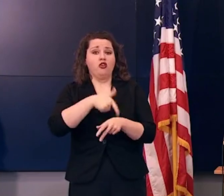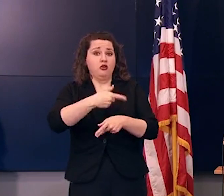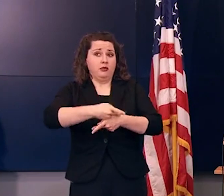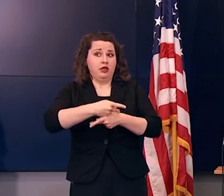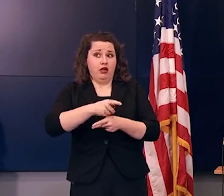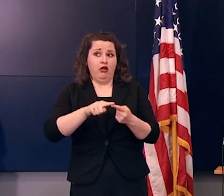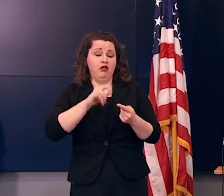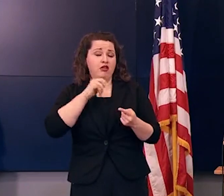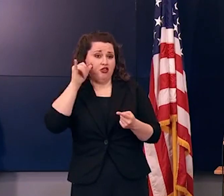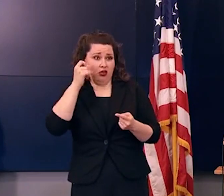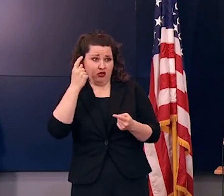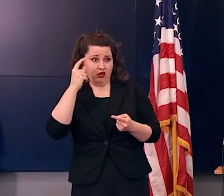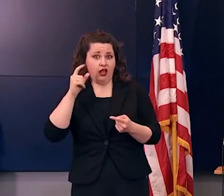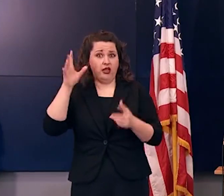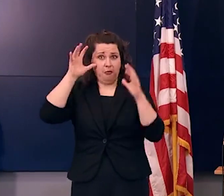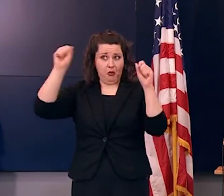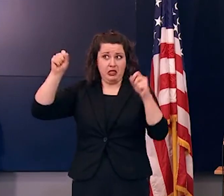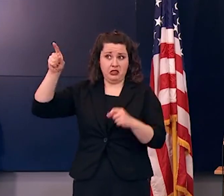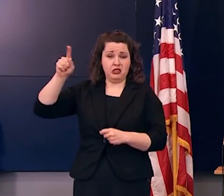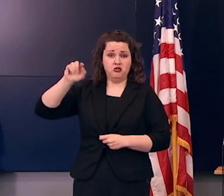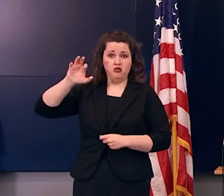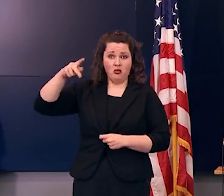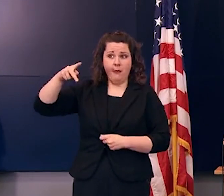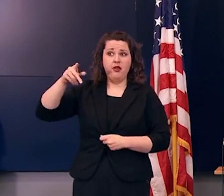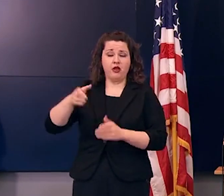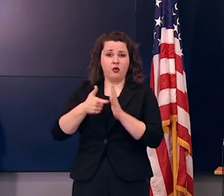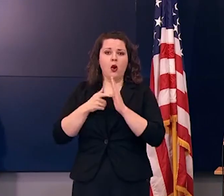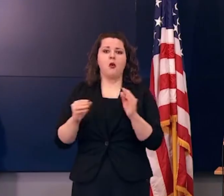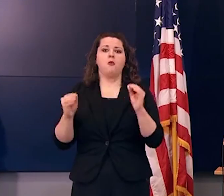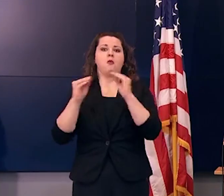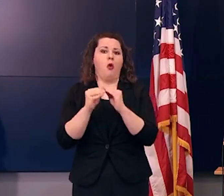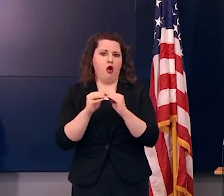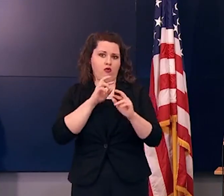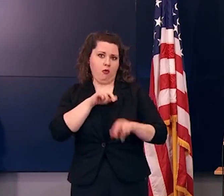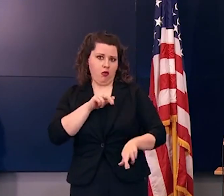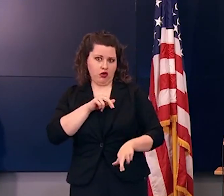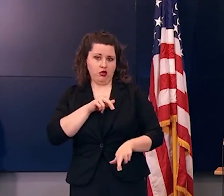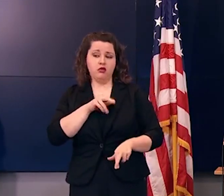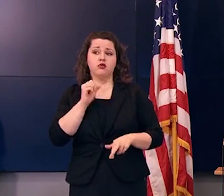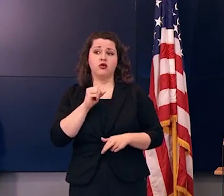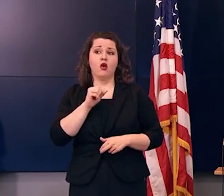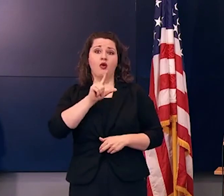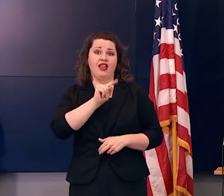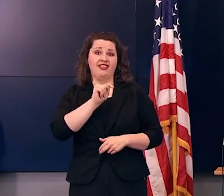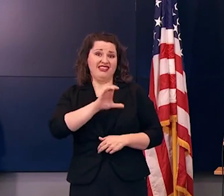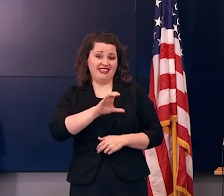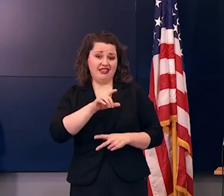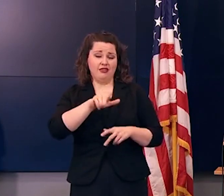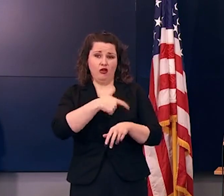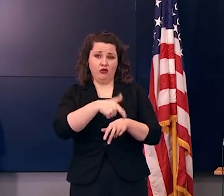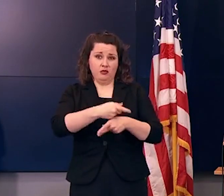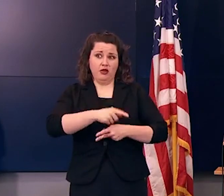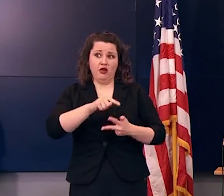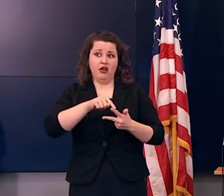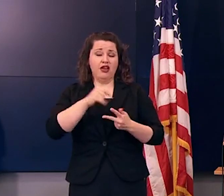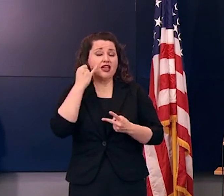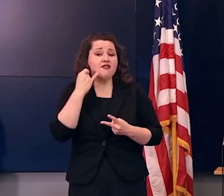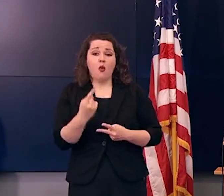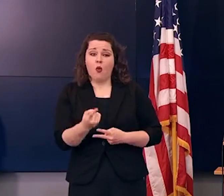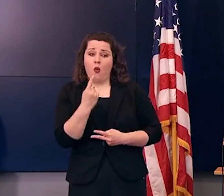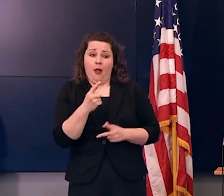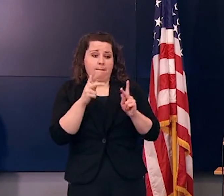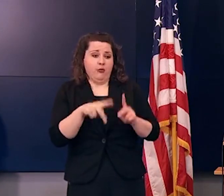understanding yesterday the Trump administration is requiring more reporting, so that in these LTCs, if you just have one